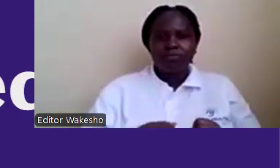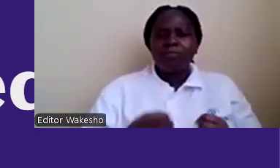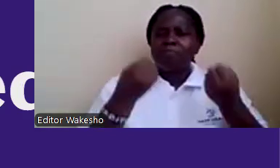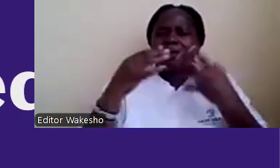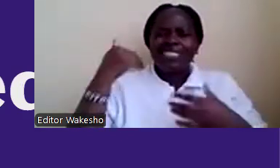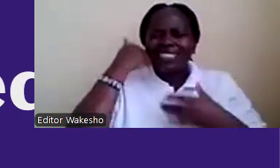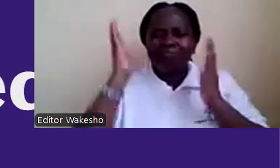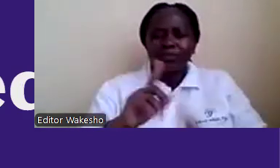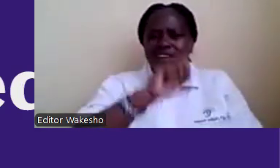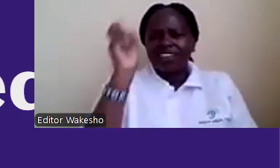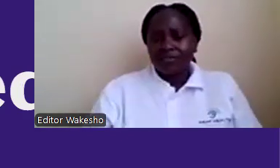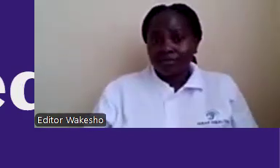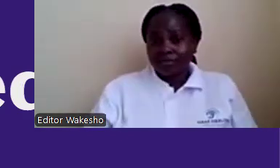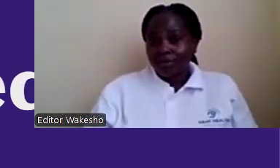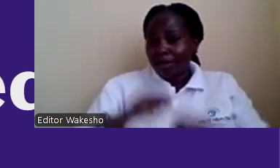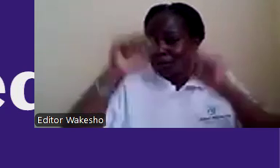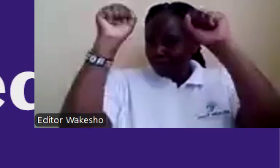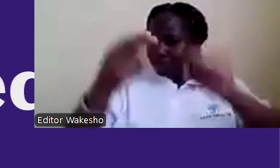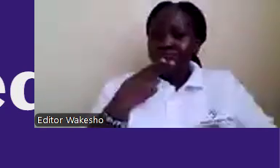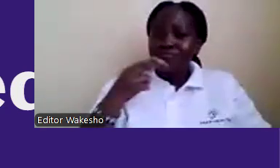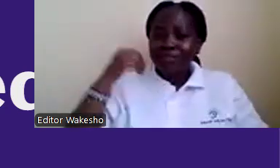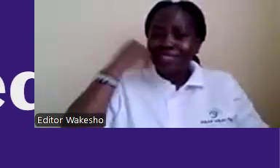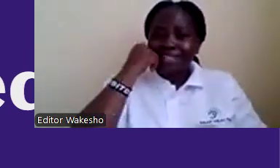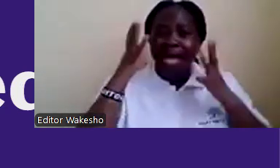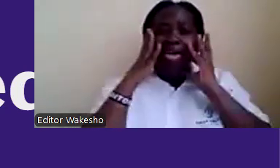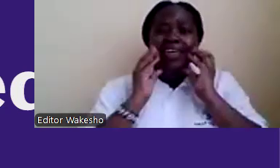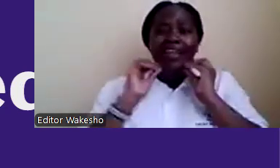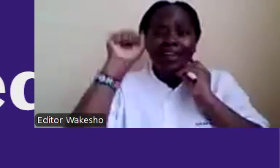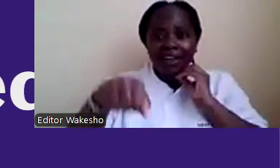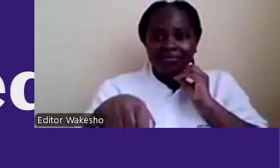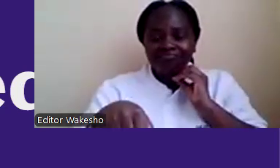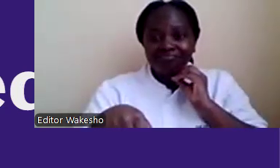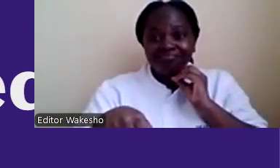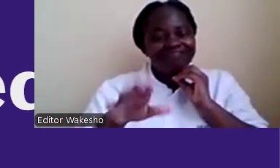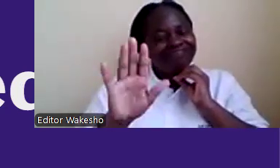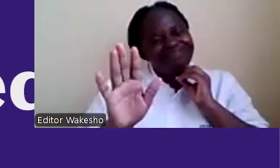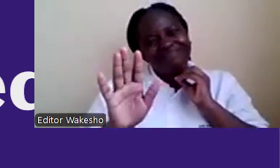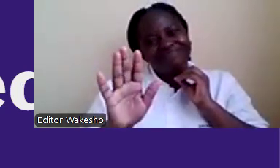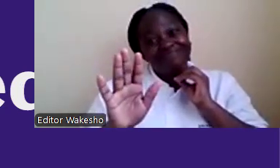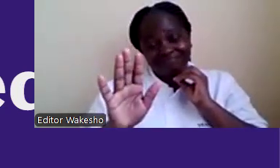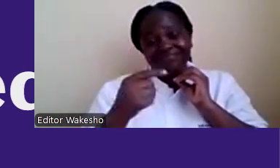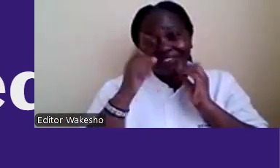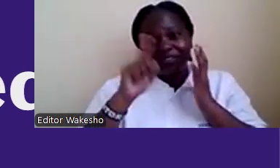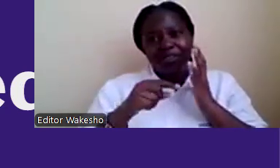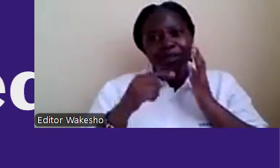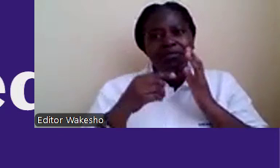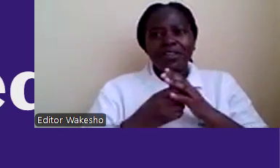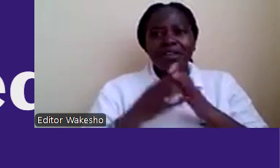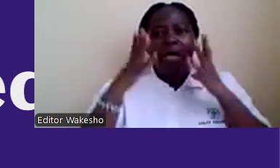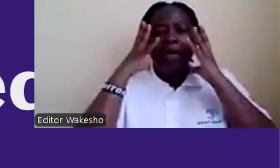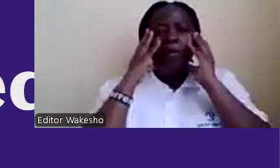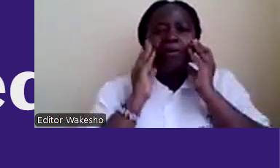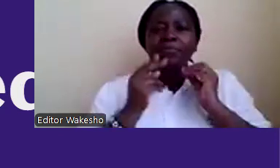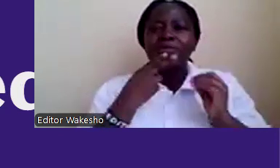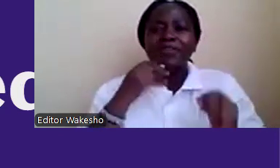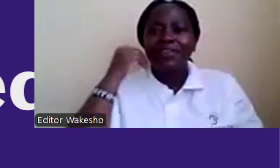Can diabetes be cured, right? So what we can say is this. There is no cure as of now.